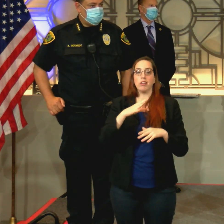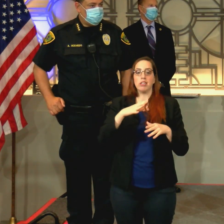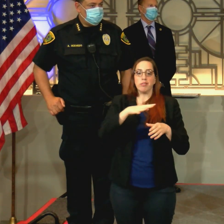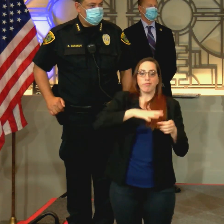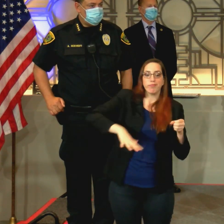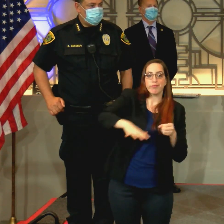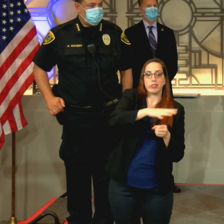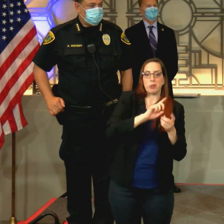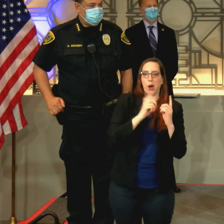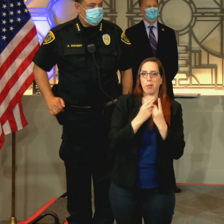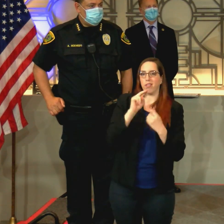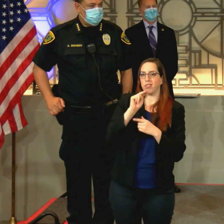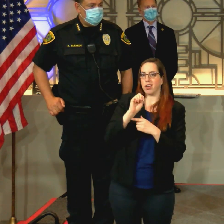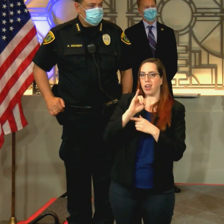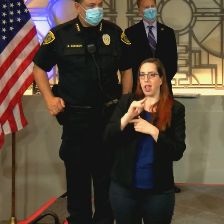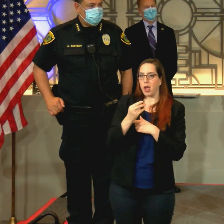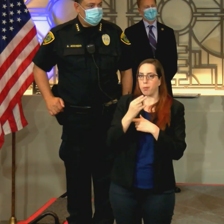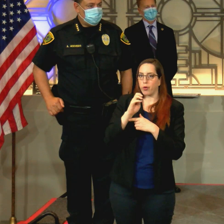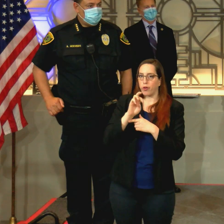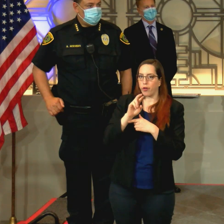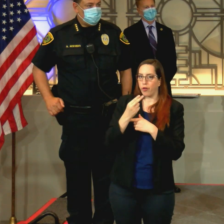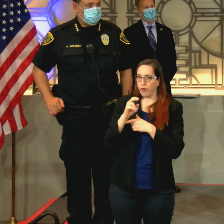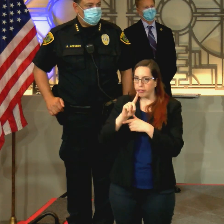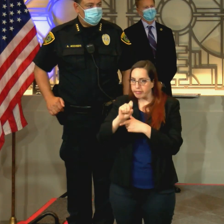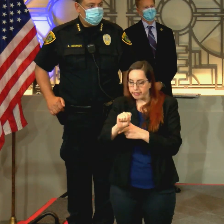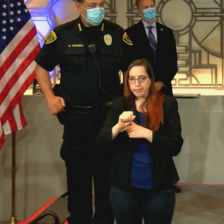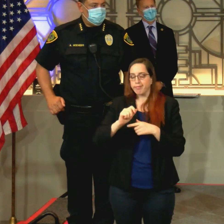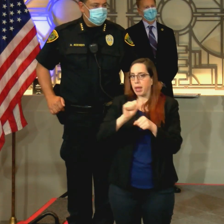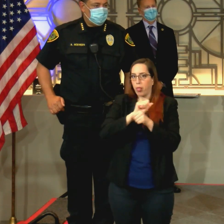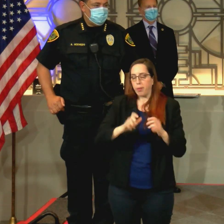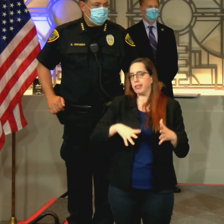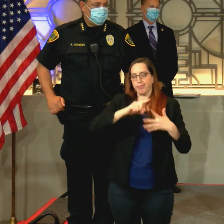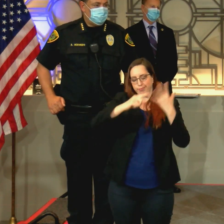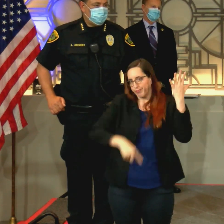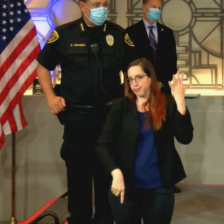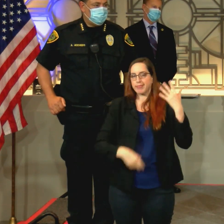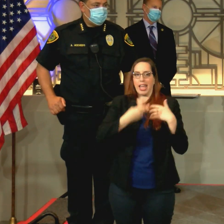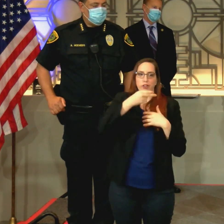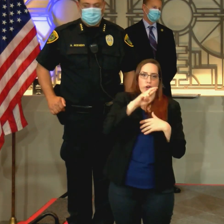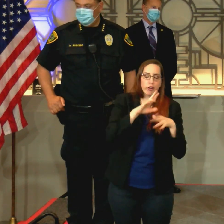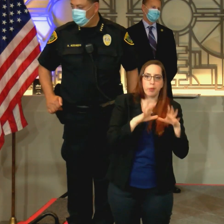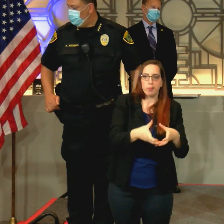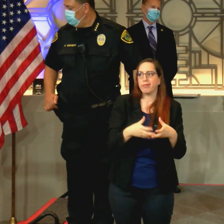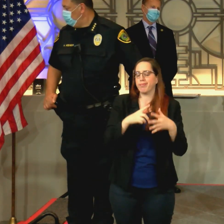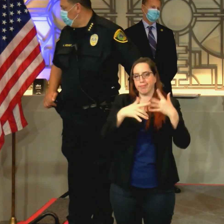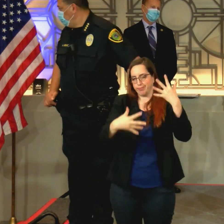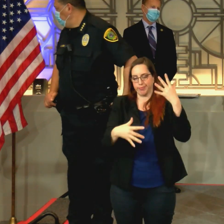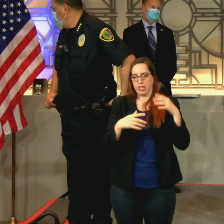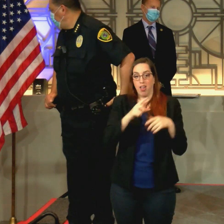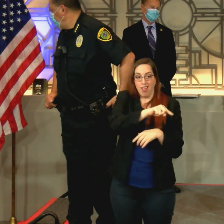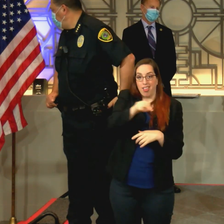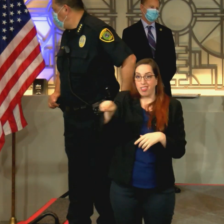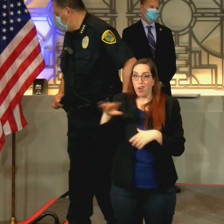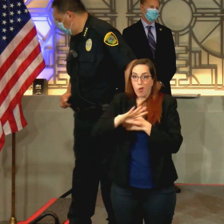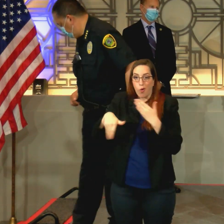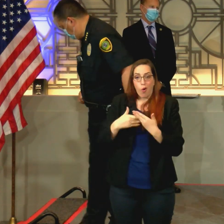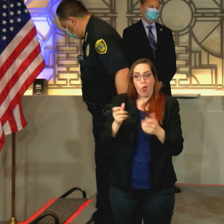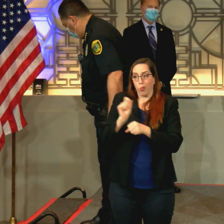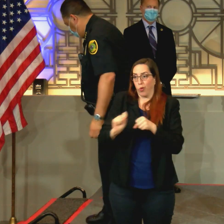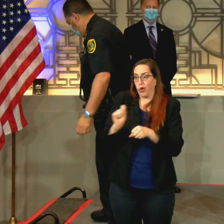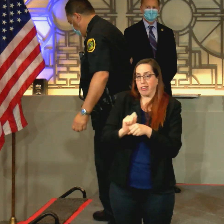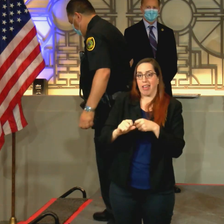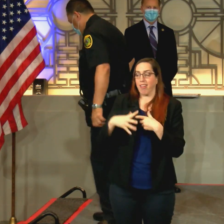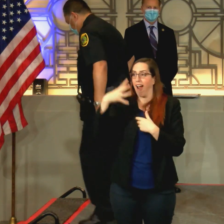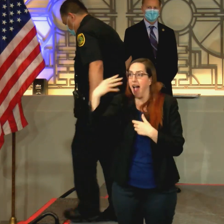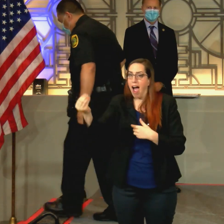Neighborhoods, all of the employees, HR, you name it, and because they are working, they are out